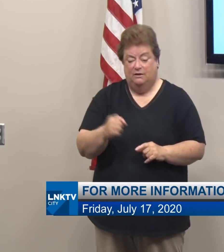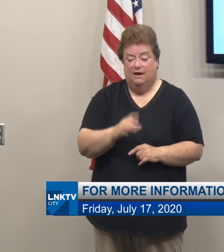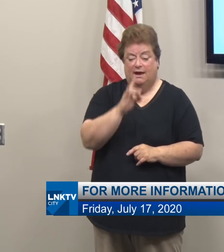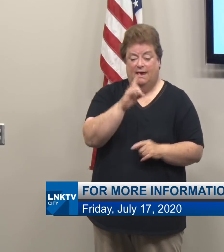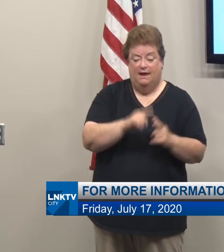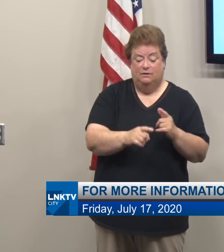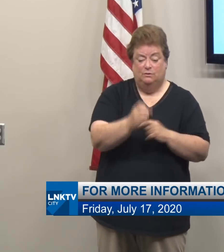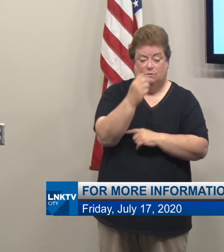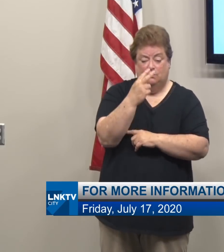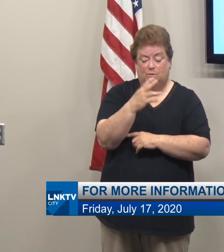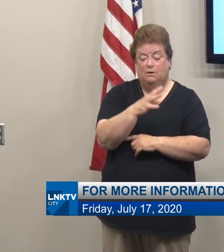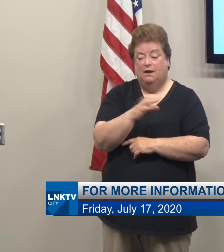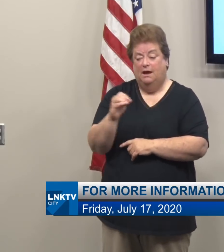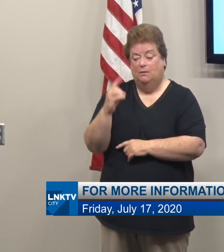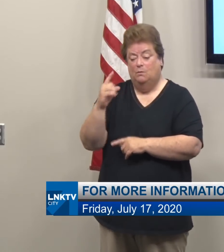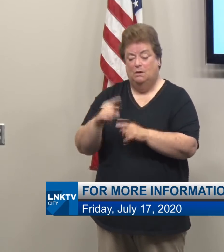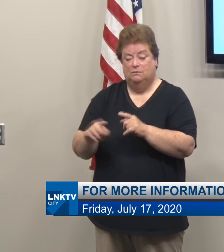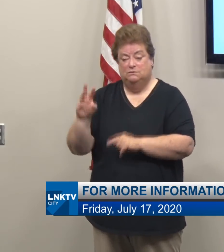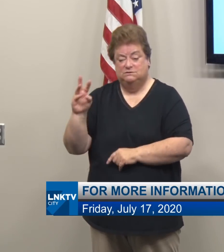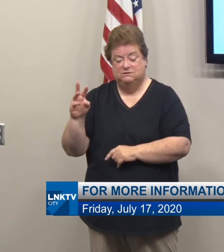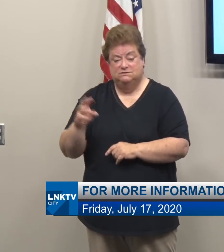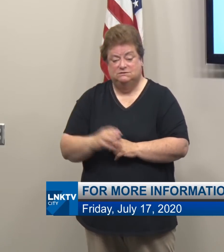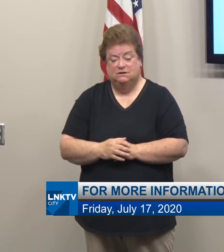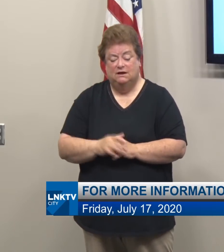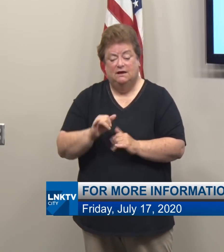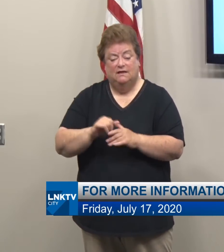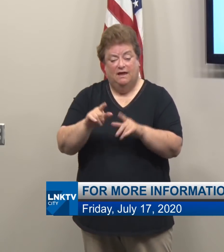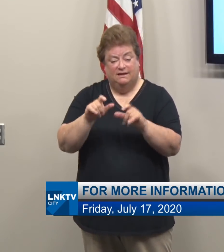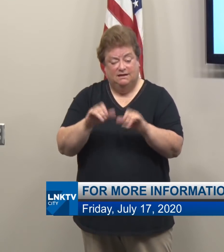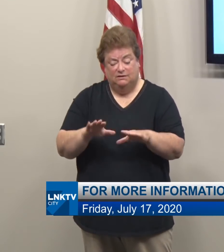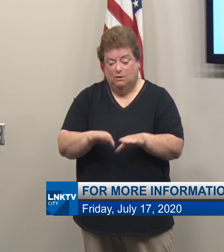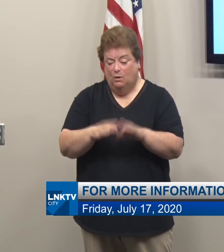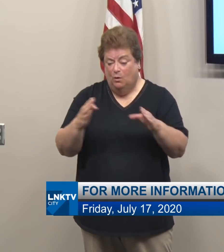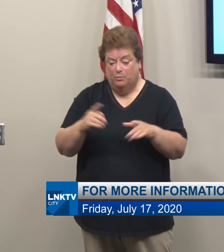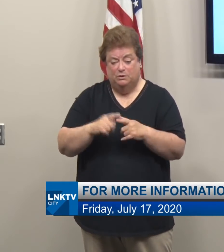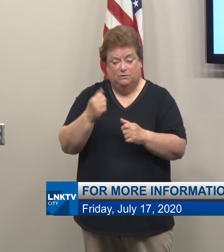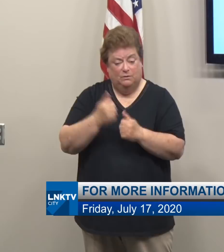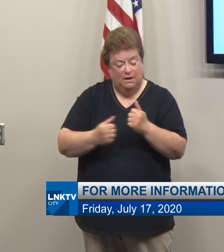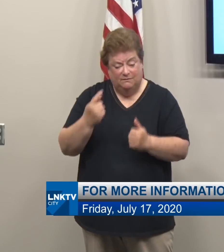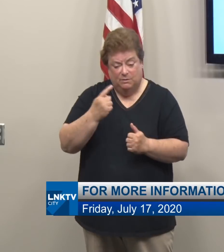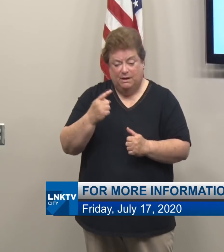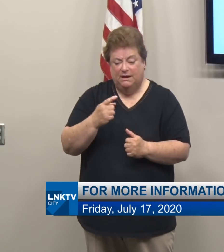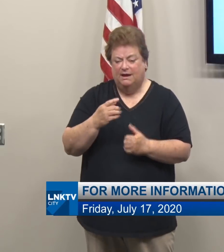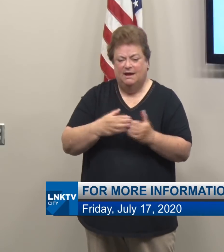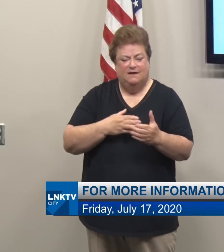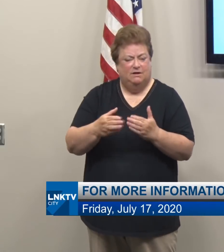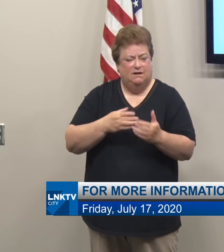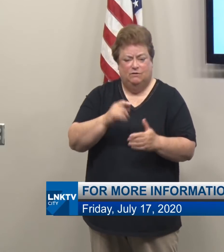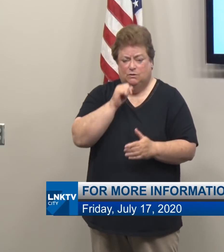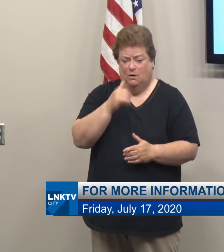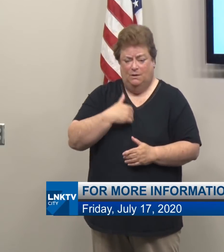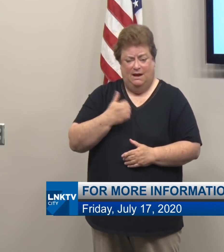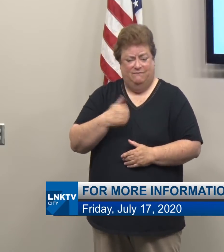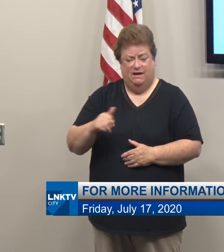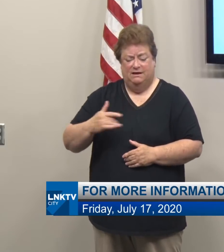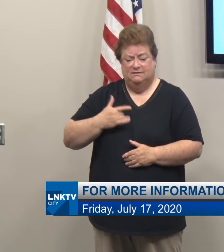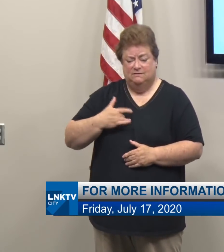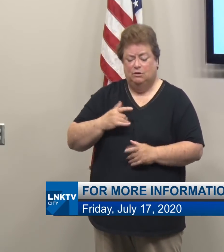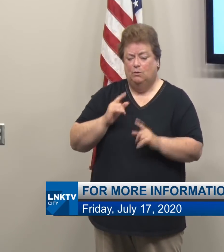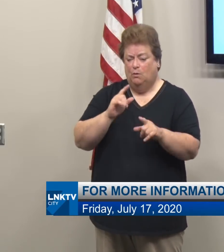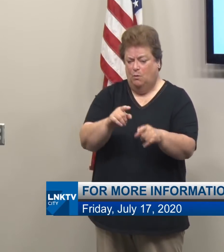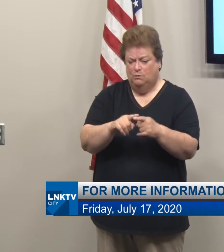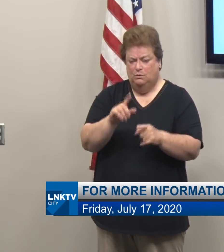to noon and 1 to 6. This testing is open to everyone, even those that do not have symptoms. Just go to